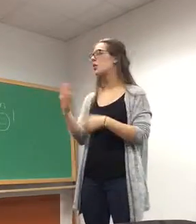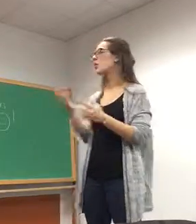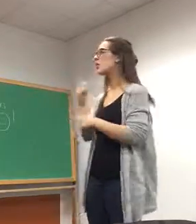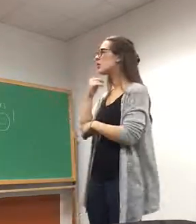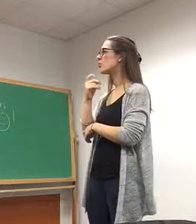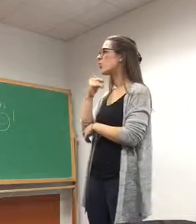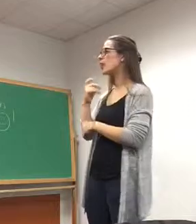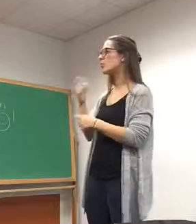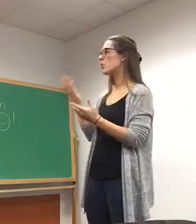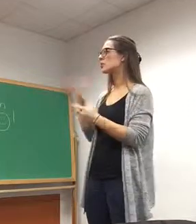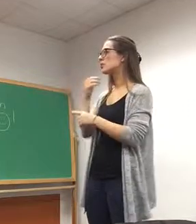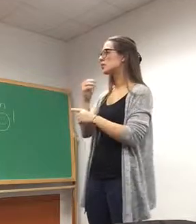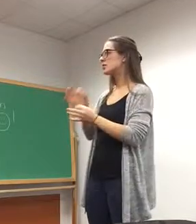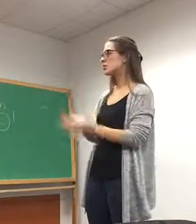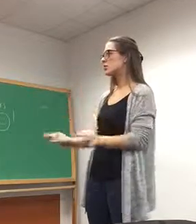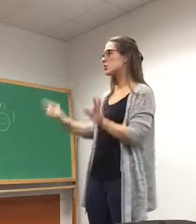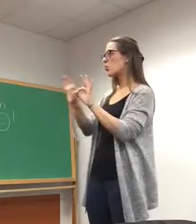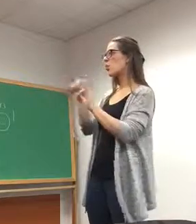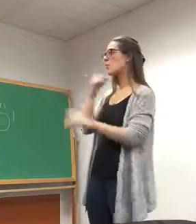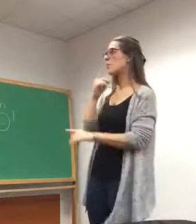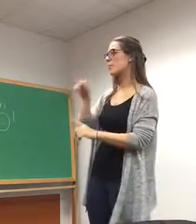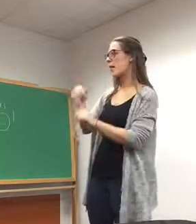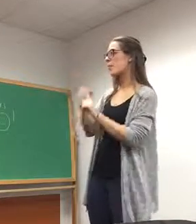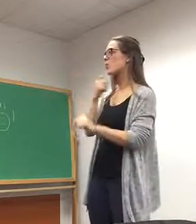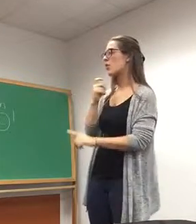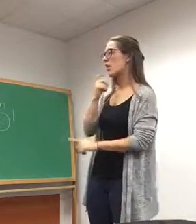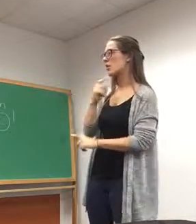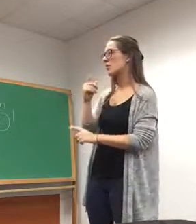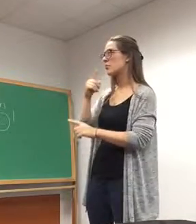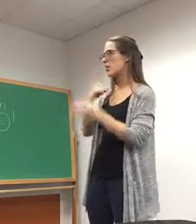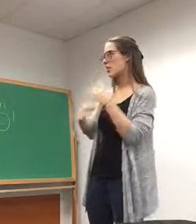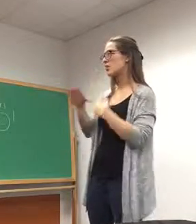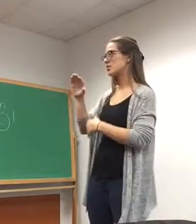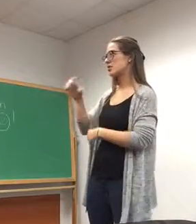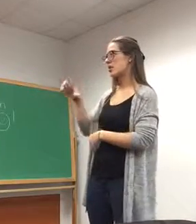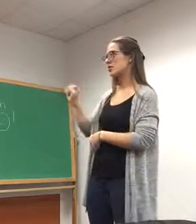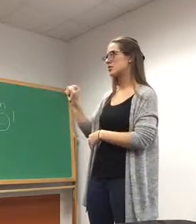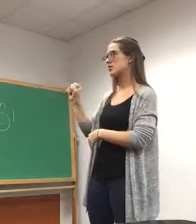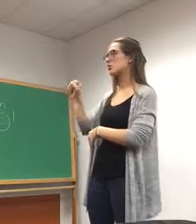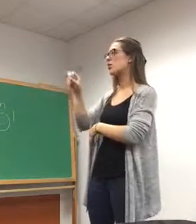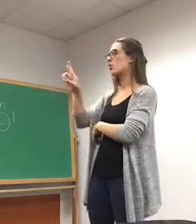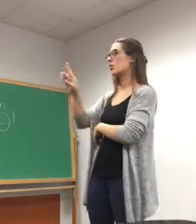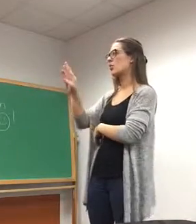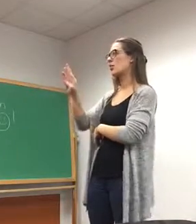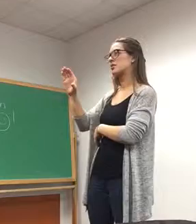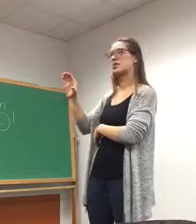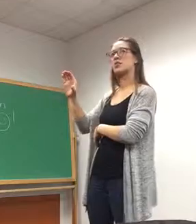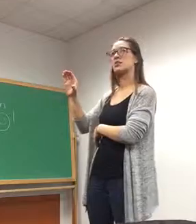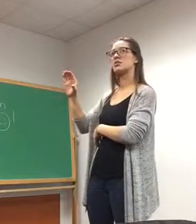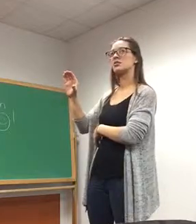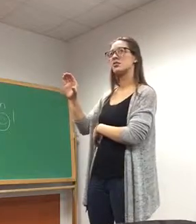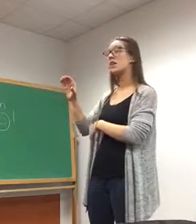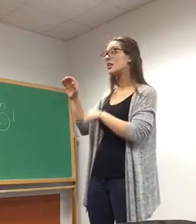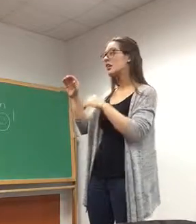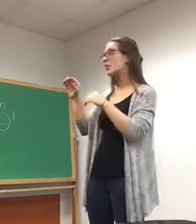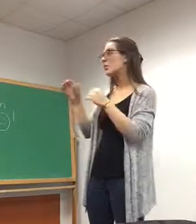What do we need red blood cells for? Can you tell me? They transport oxygen. Wonderful answer. Transports oxygen. Even